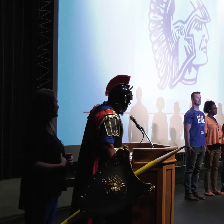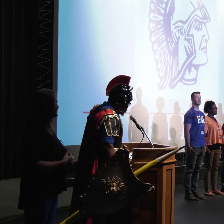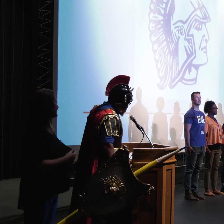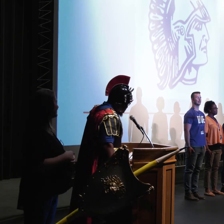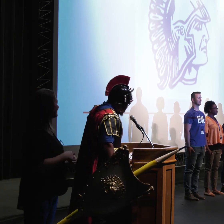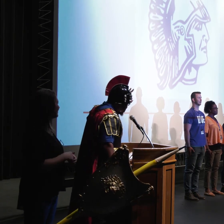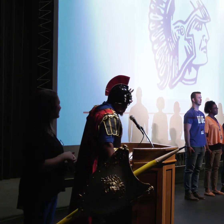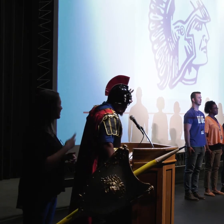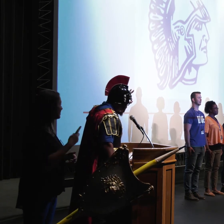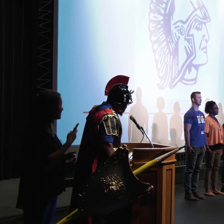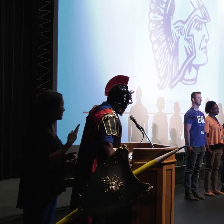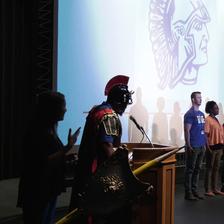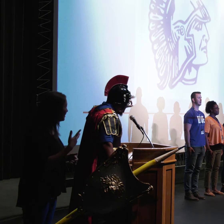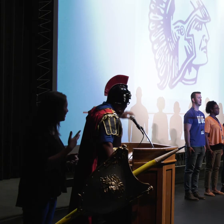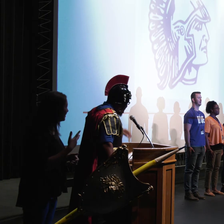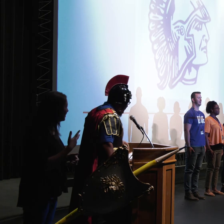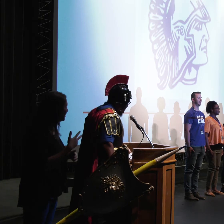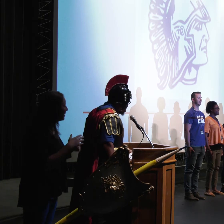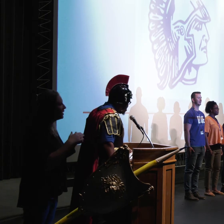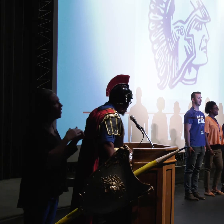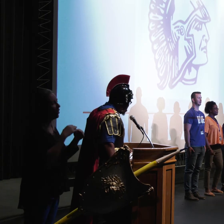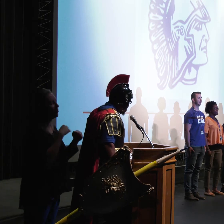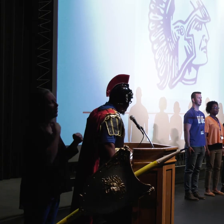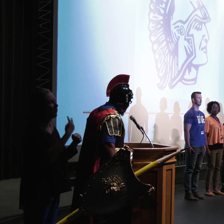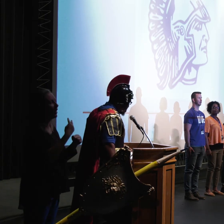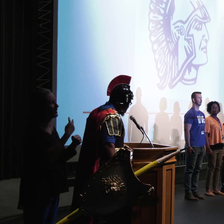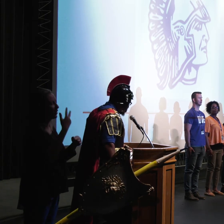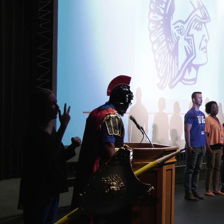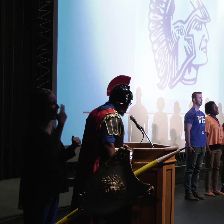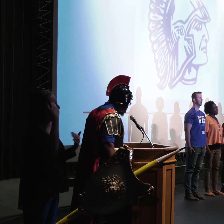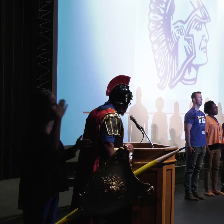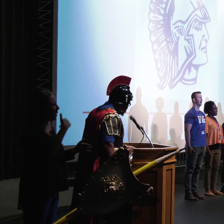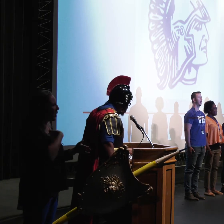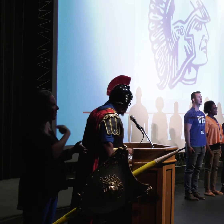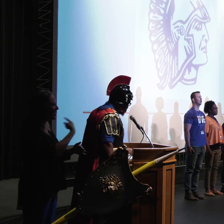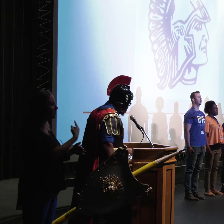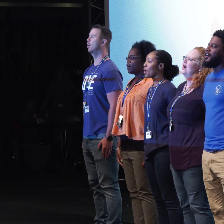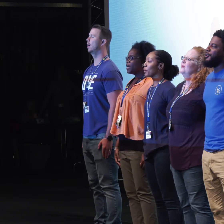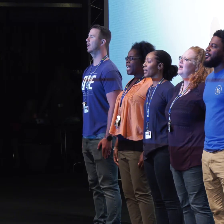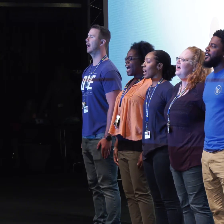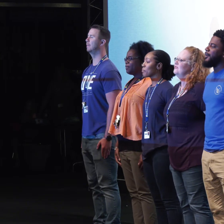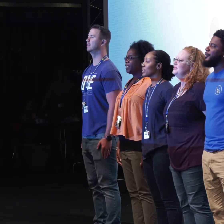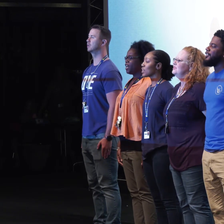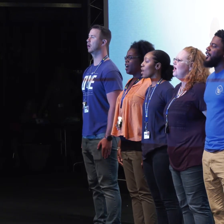Voice level 3. I don't know what I've been told.